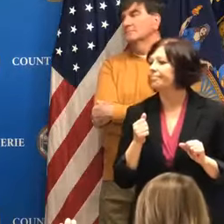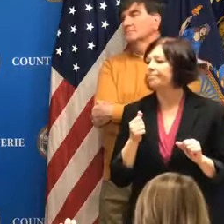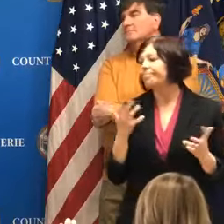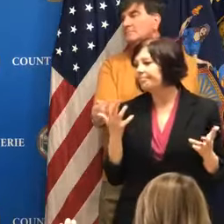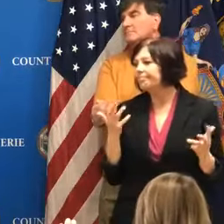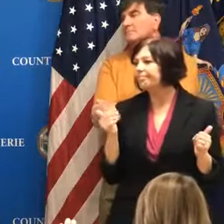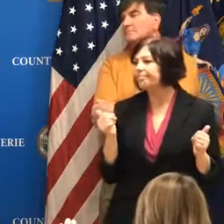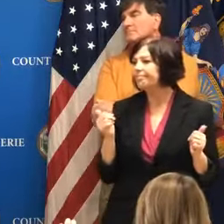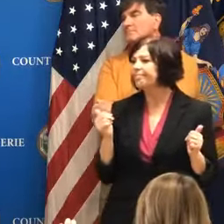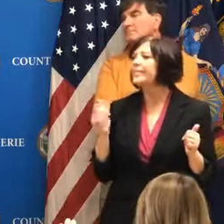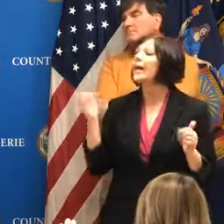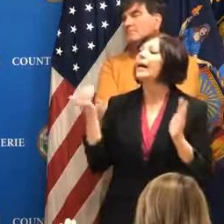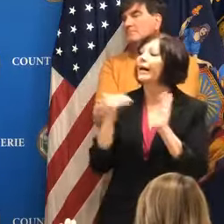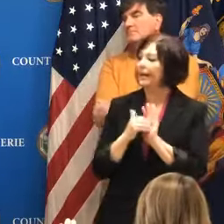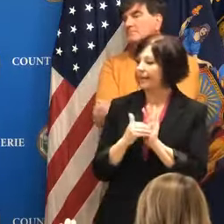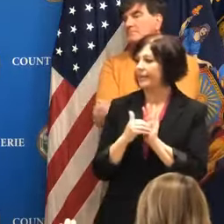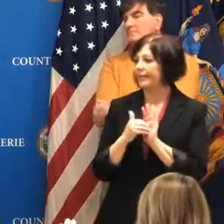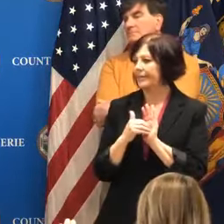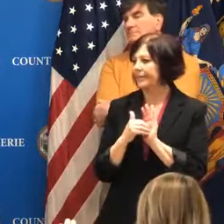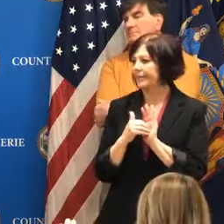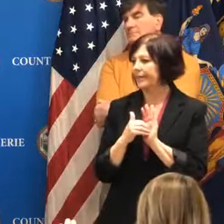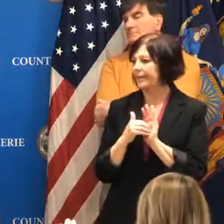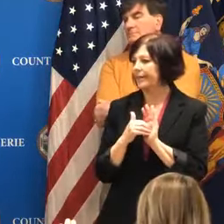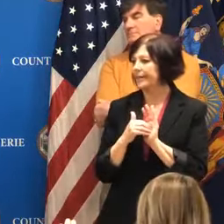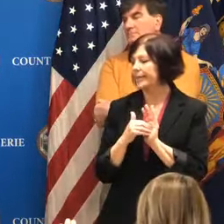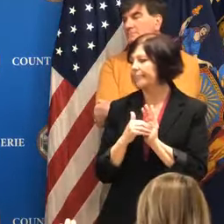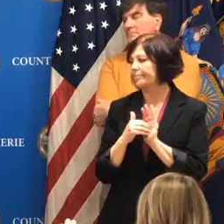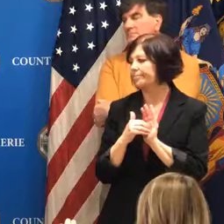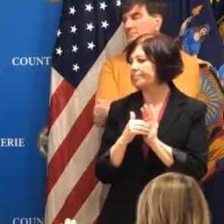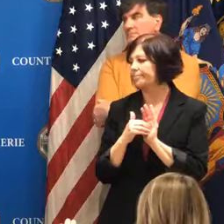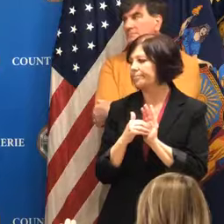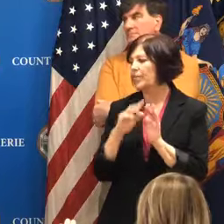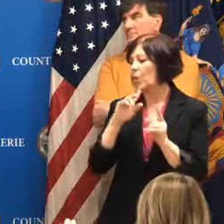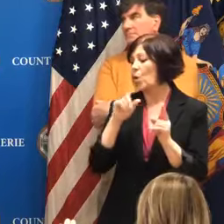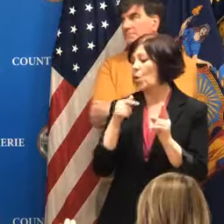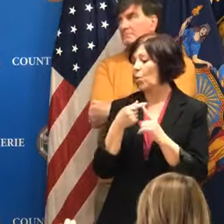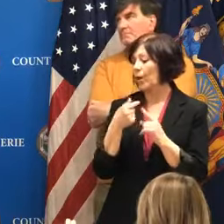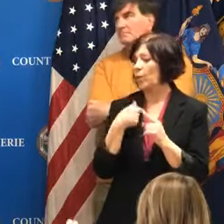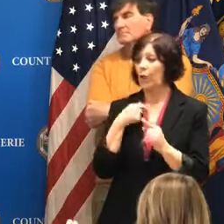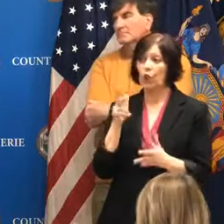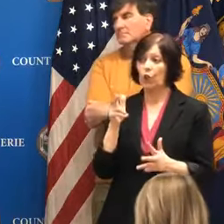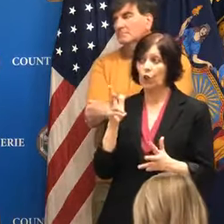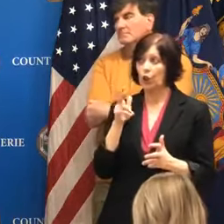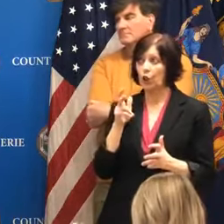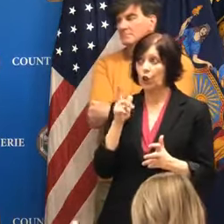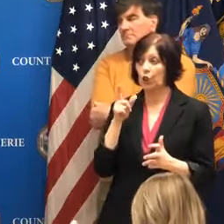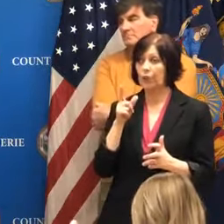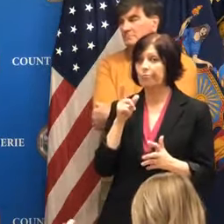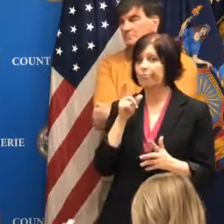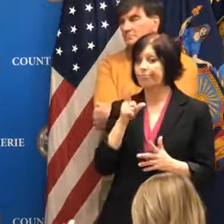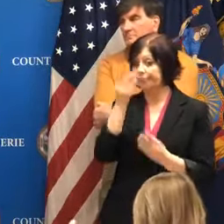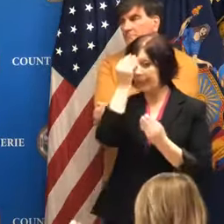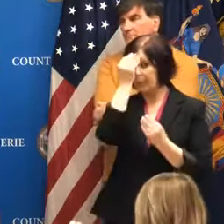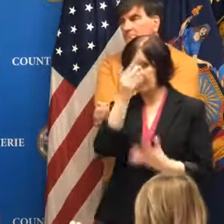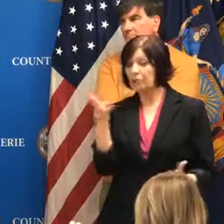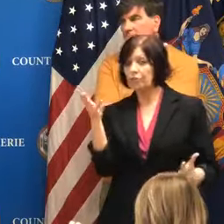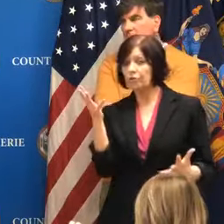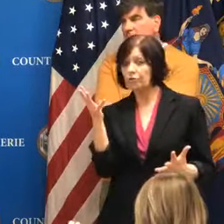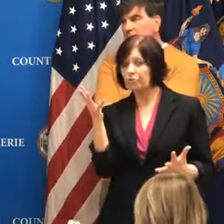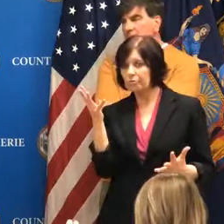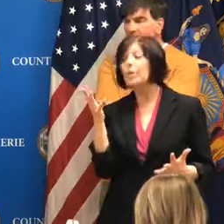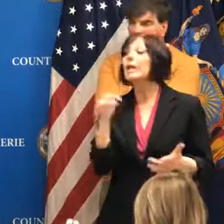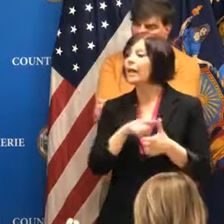So again, we had to, when we found out the information that we needed to obtain